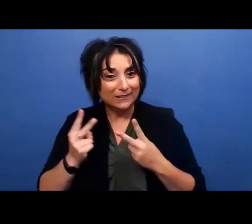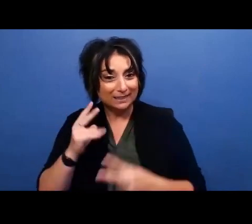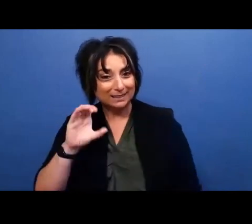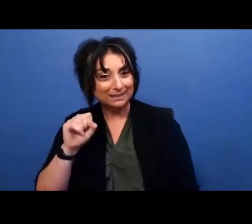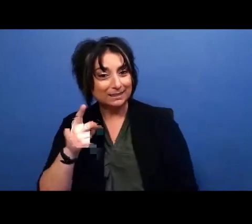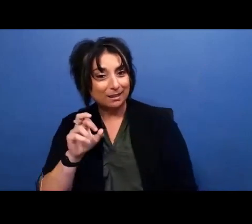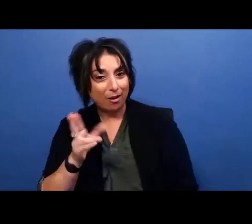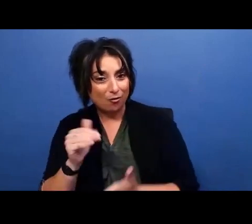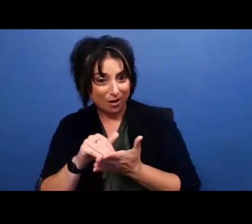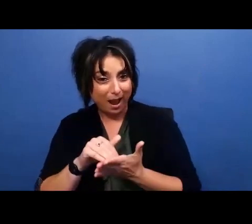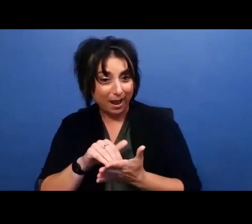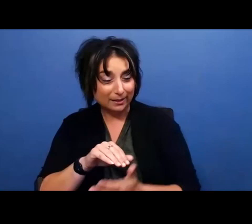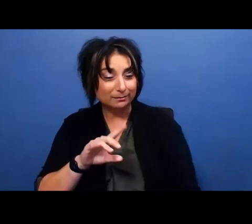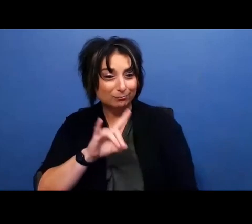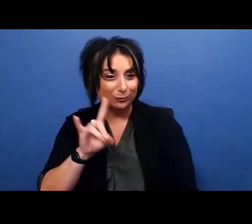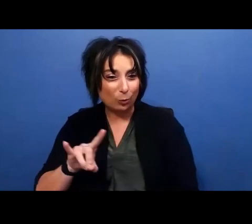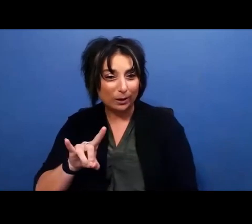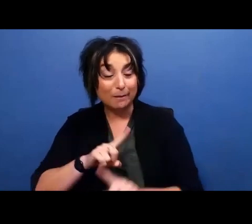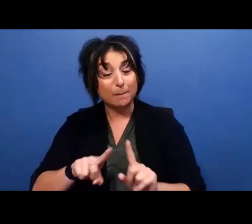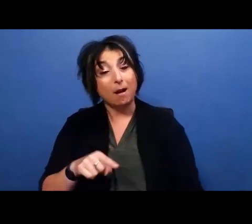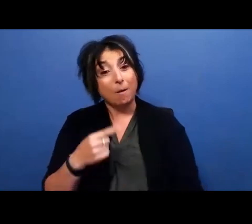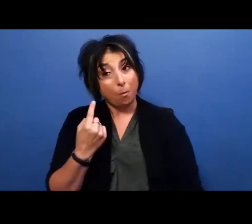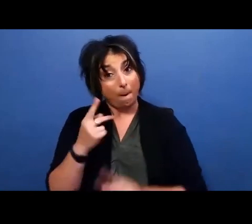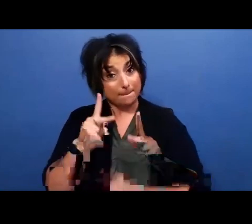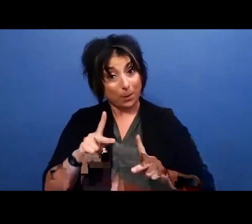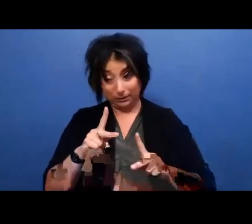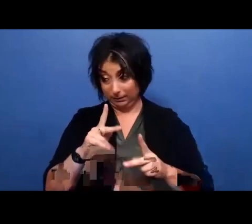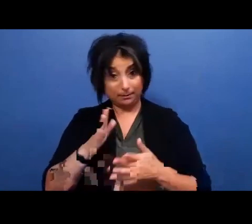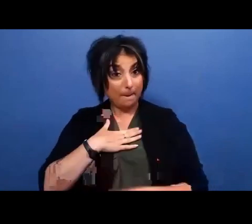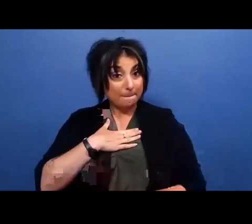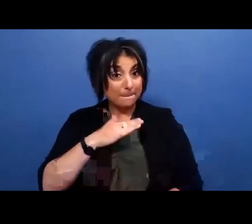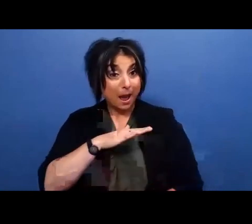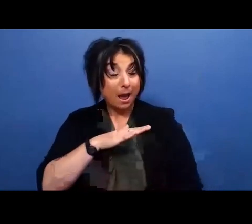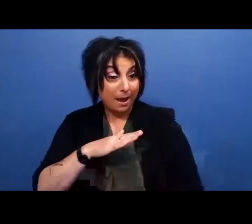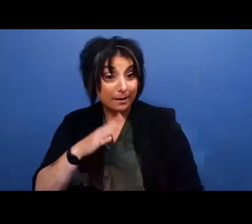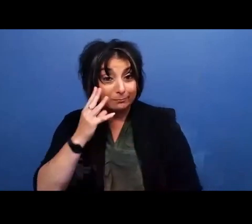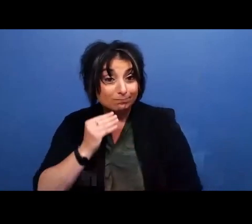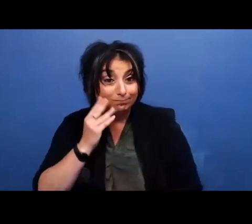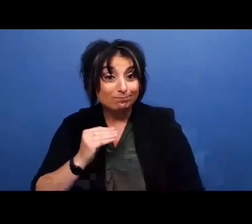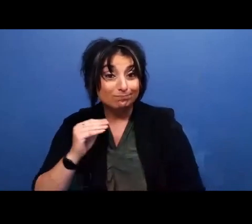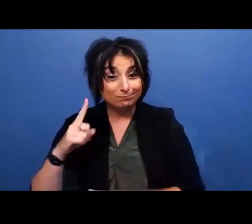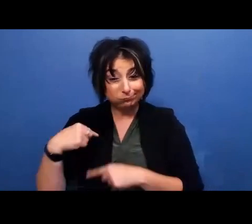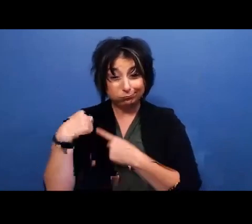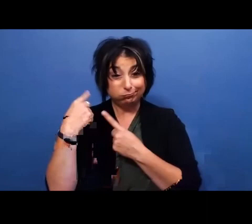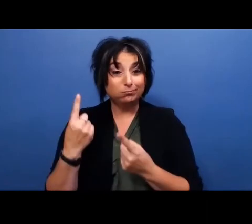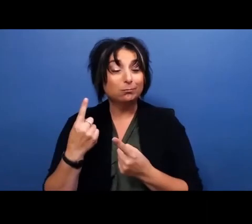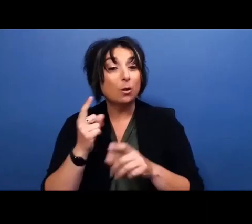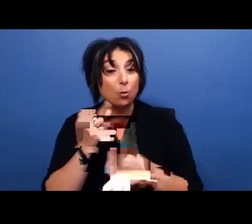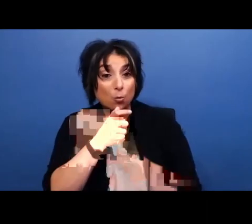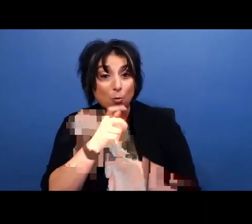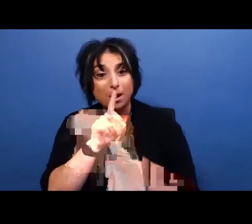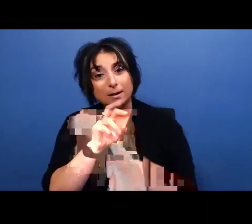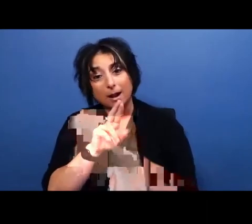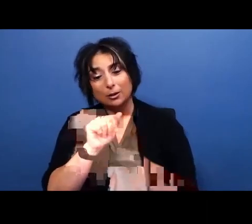the people along my journey in working with China is Dr. Amy Noff. And so Dr.